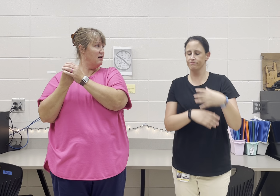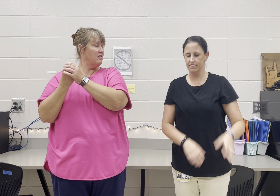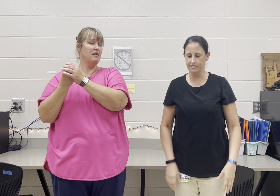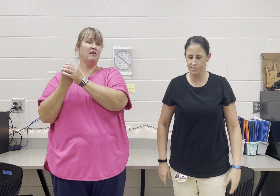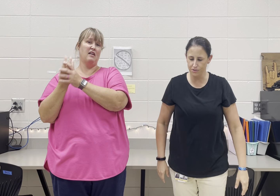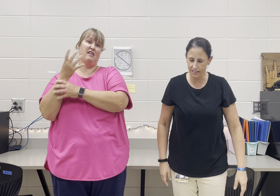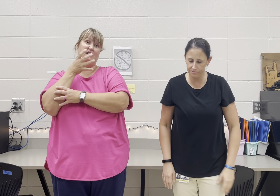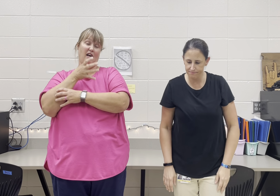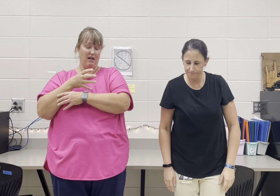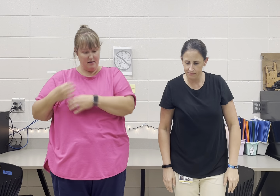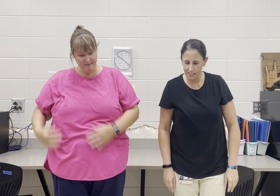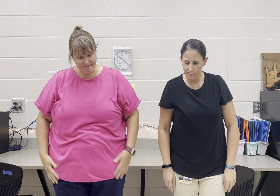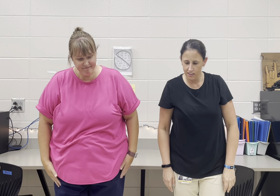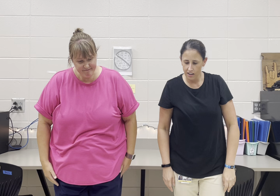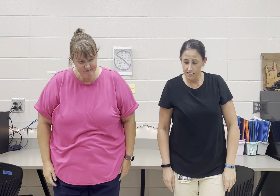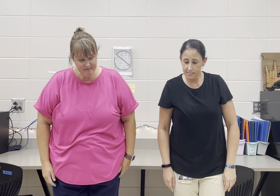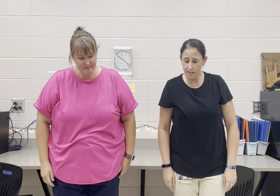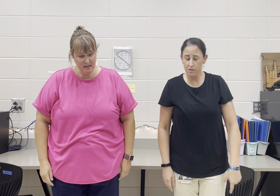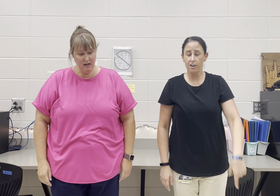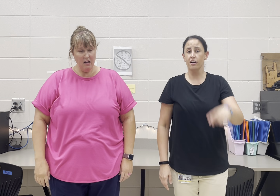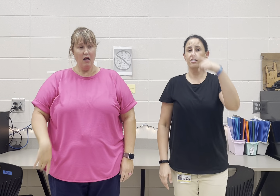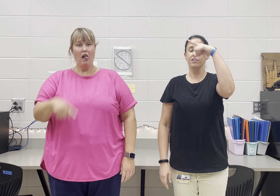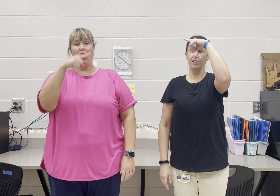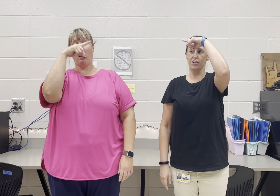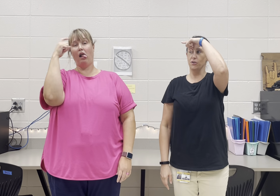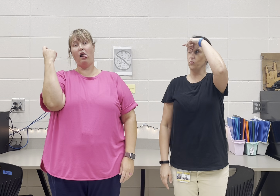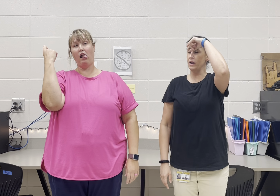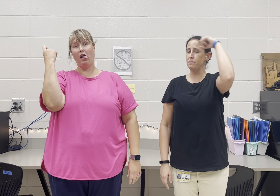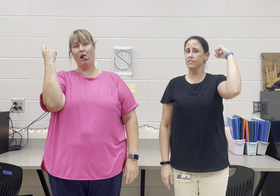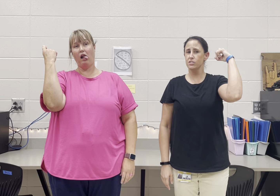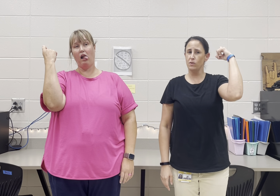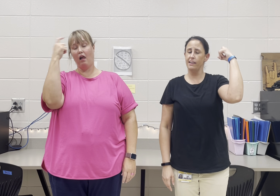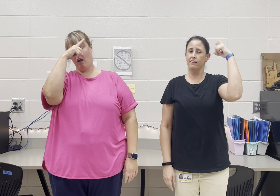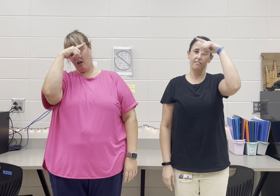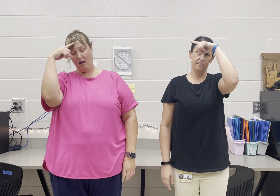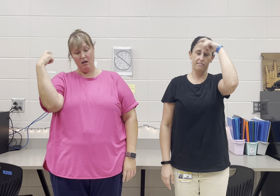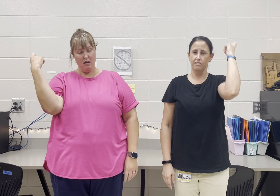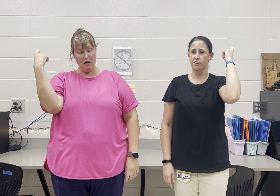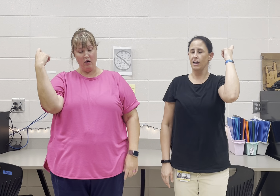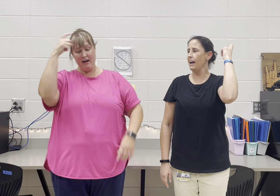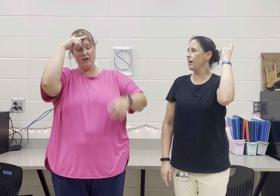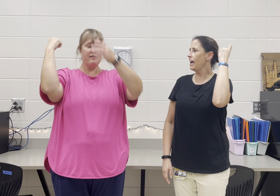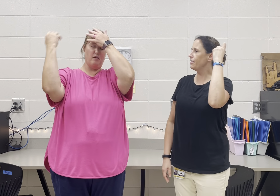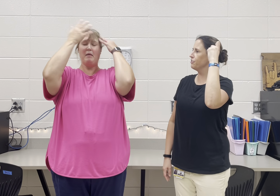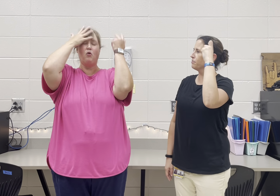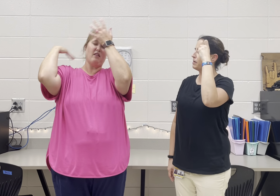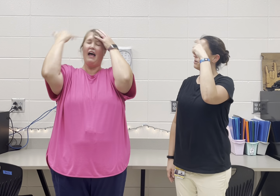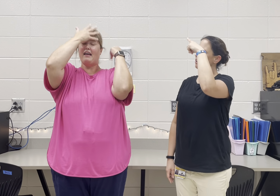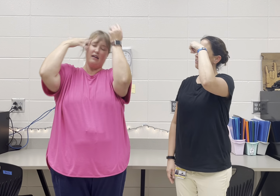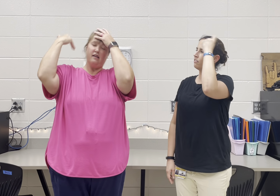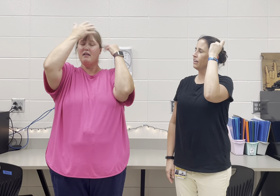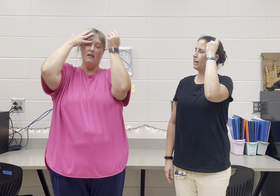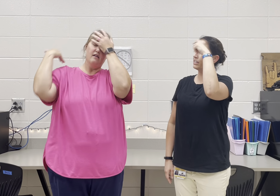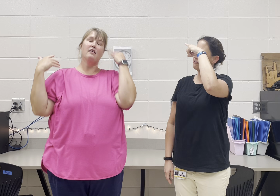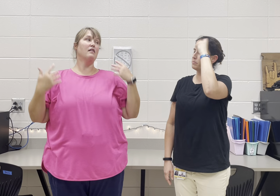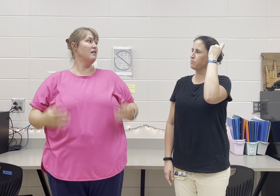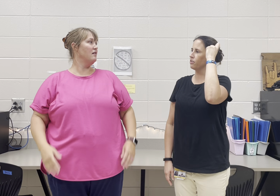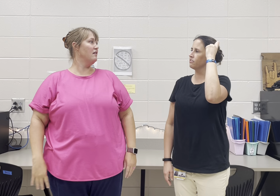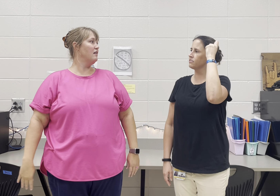because it's too hot. It's hot. Summer. You're wiping the sweat. Or here How, it's how gonna do be you more remember? like How can you remember